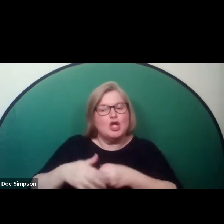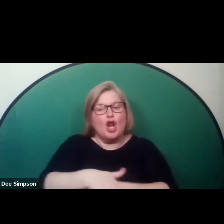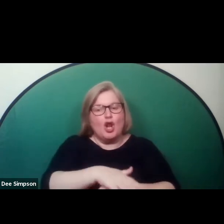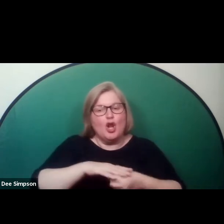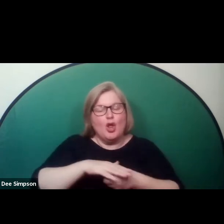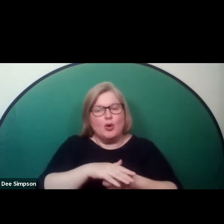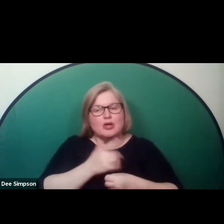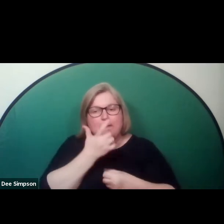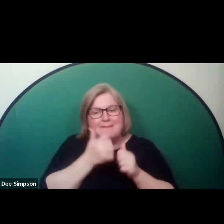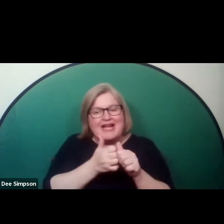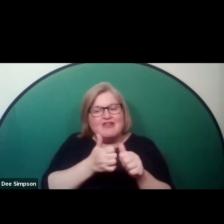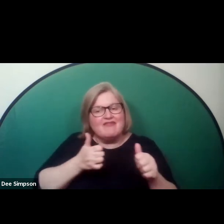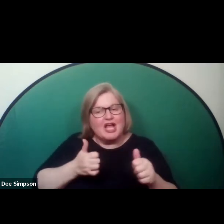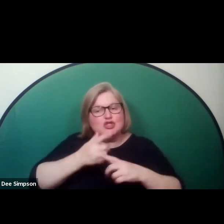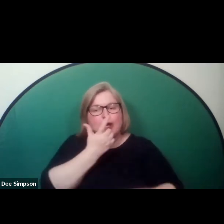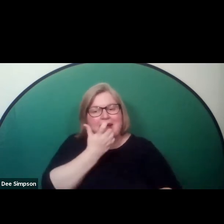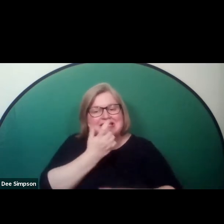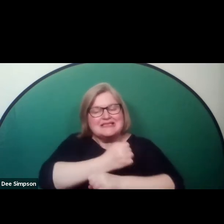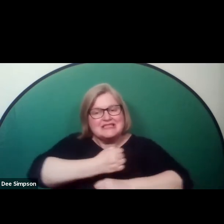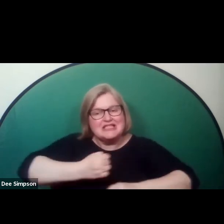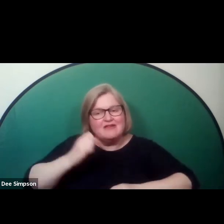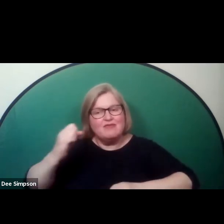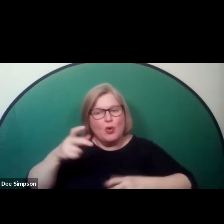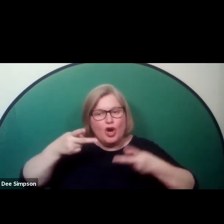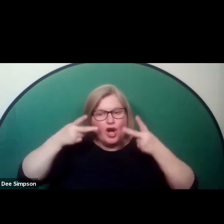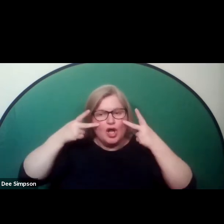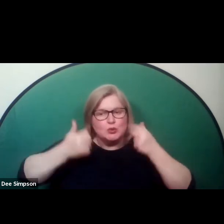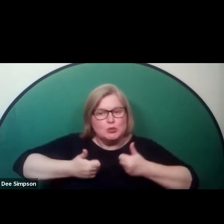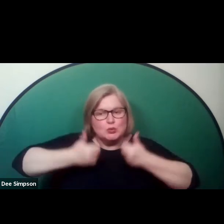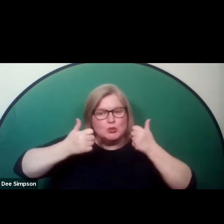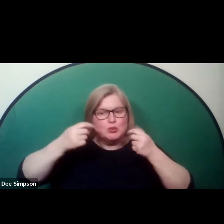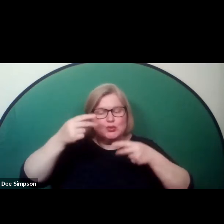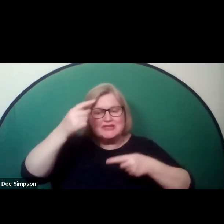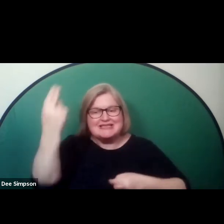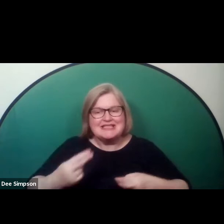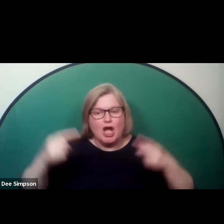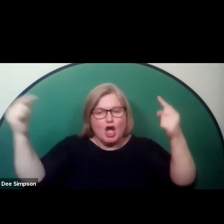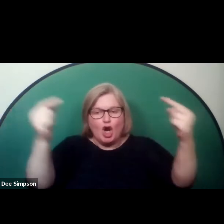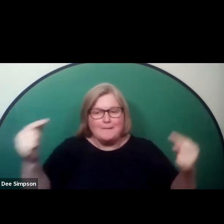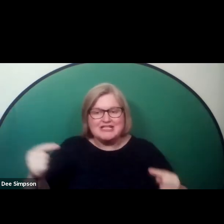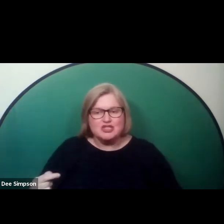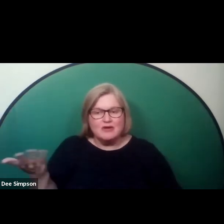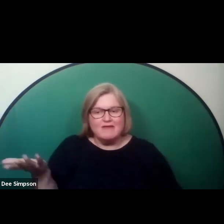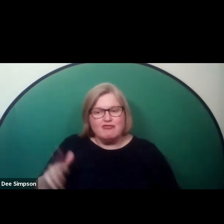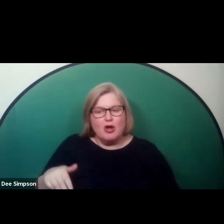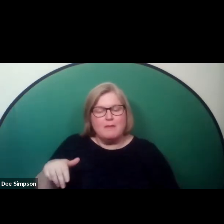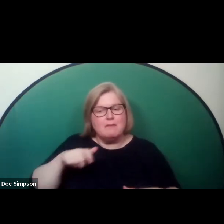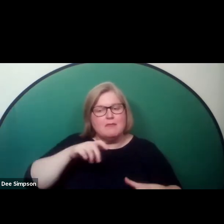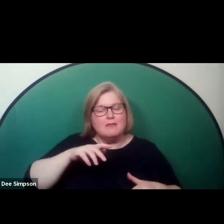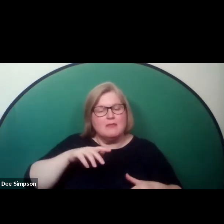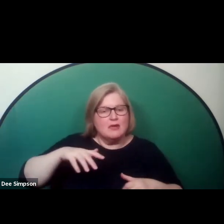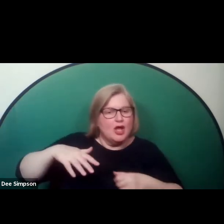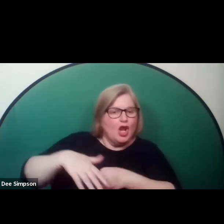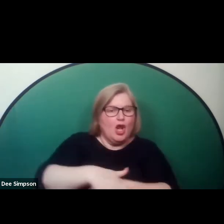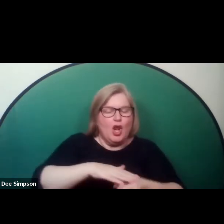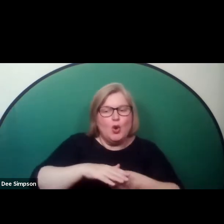eyeglasses, starting with a great design competition from local consumers for Afrocentric